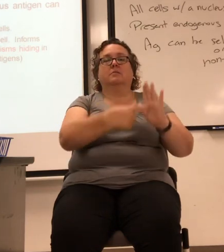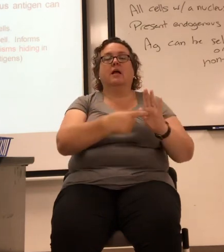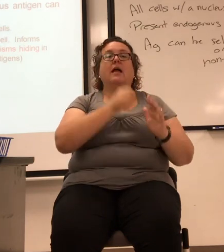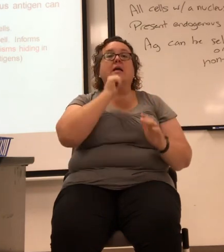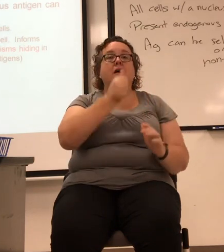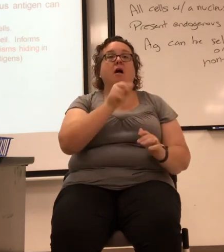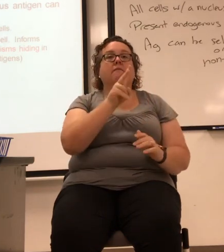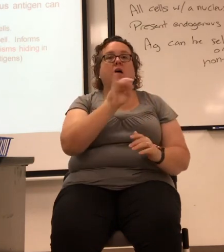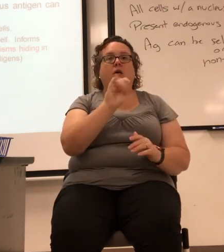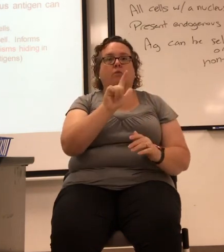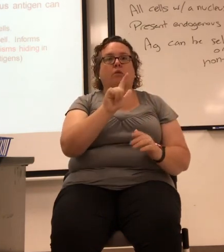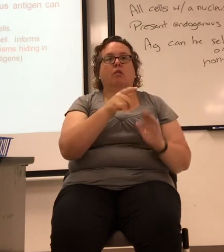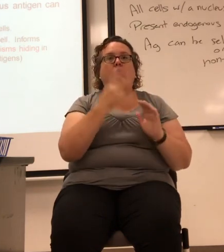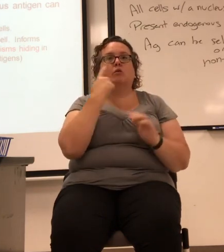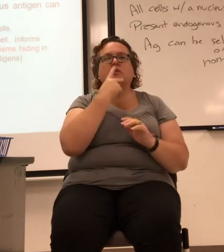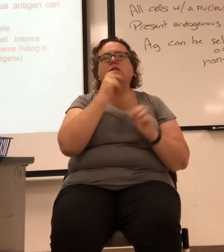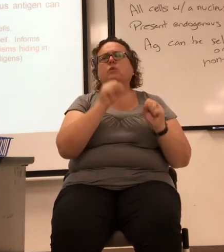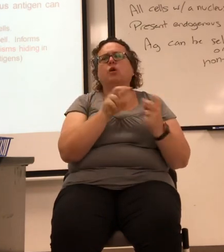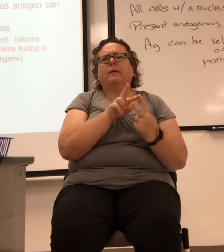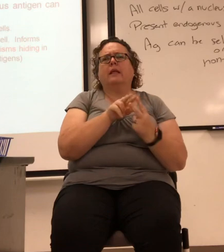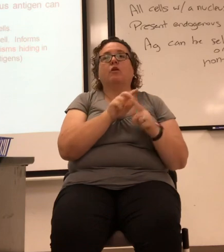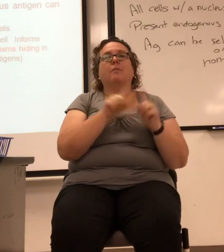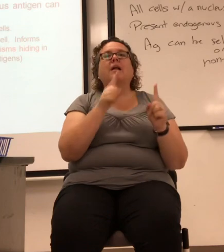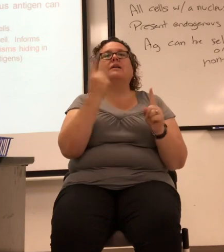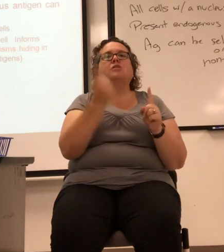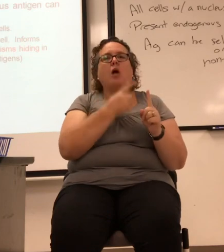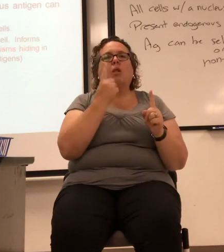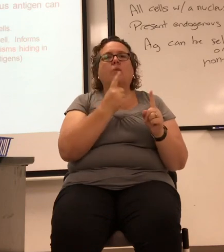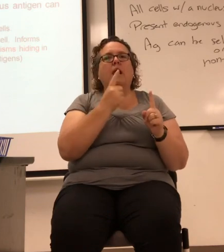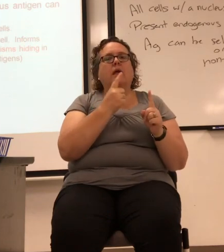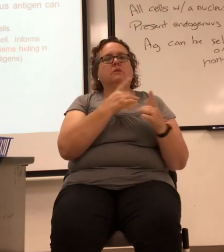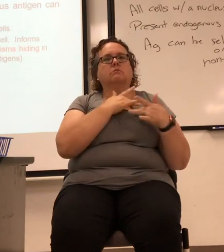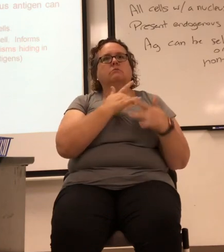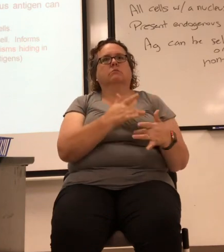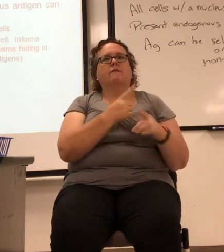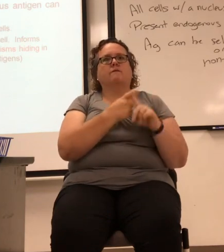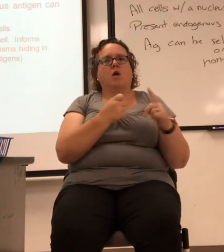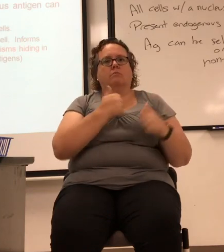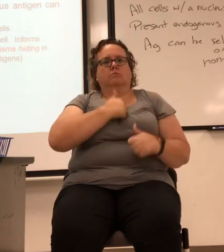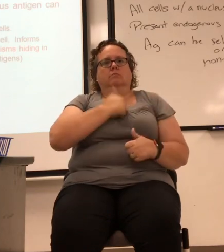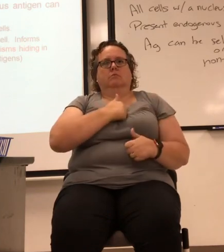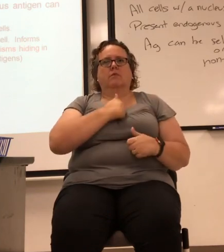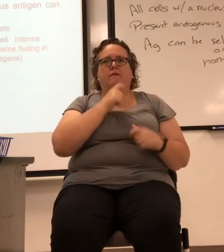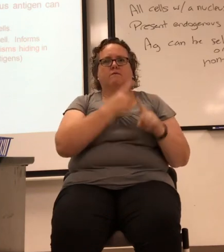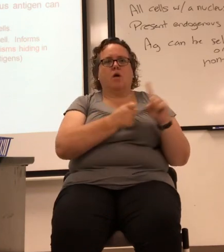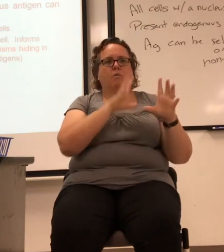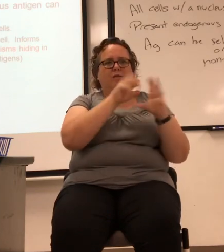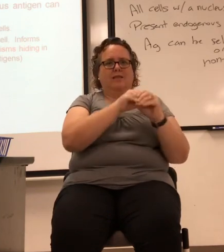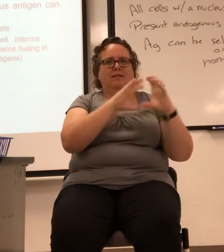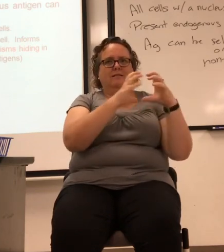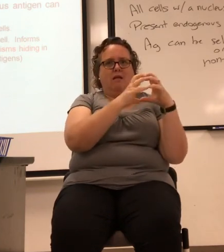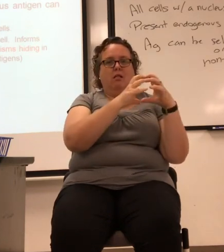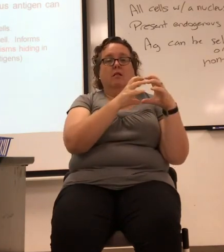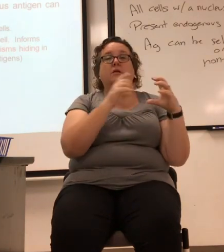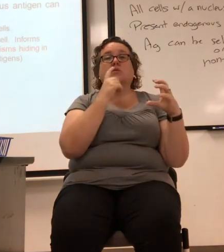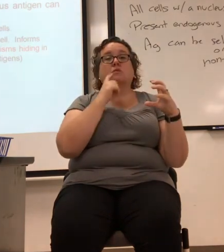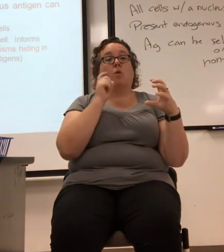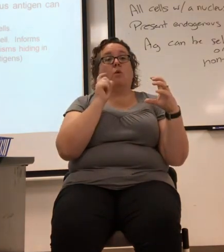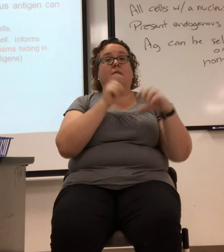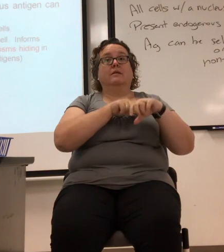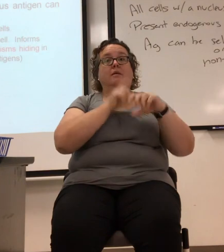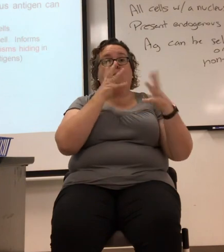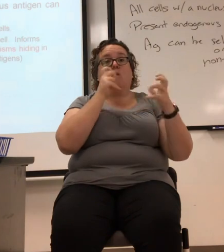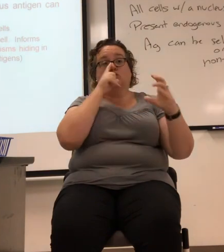viral protein if you're sick. So it could be either, but it's always endogenous, came from within the cell. Okay. So the time you want to recognize it